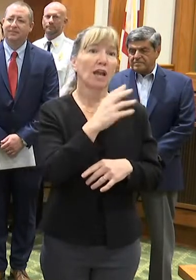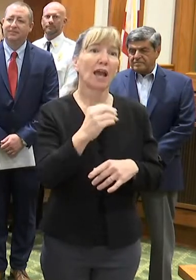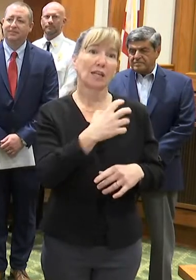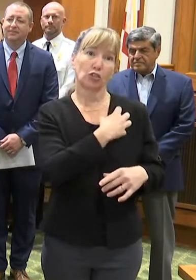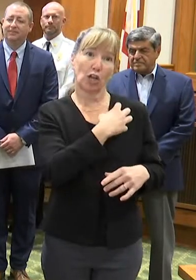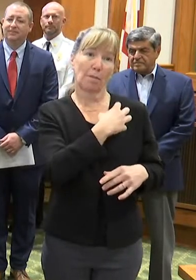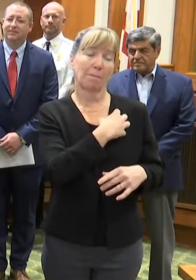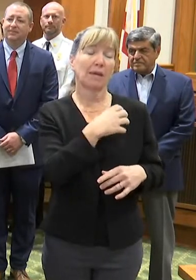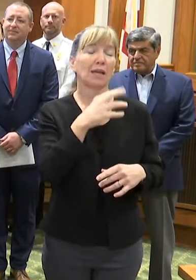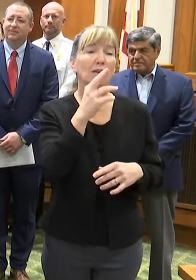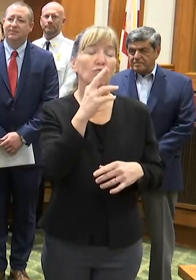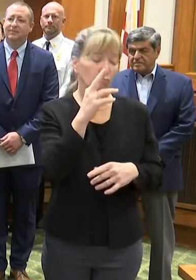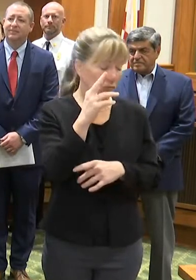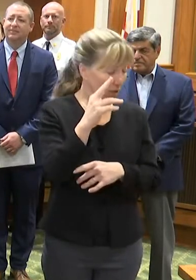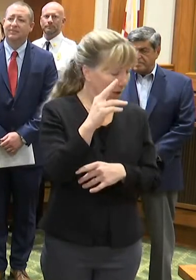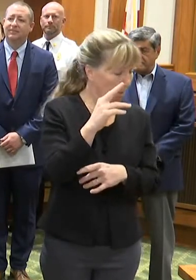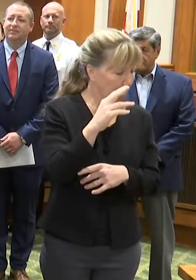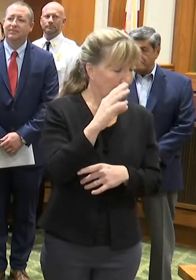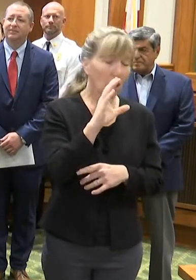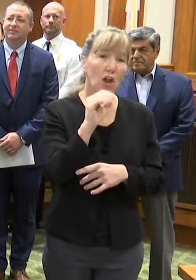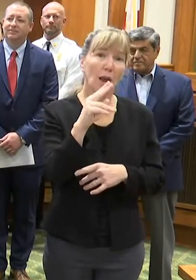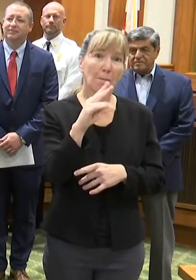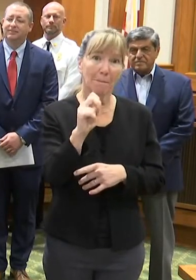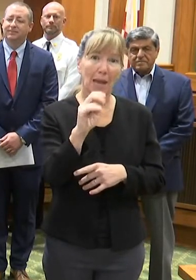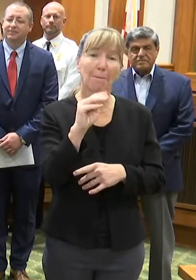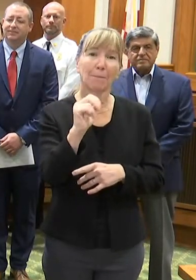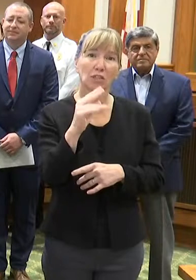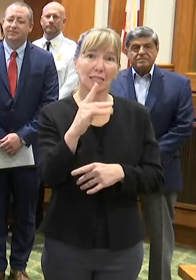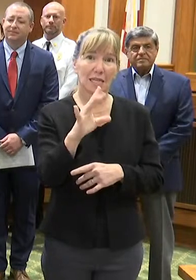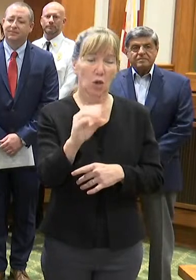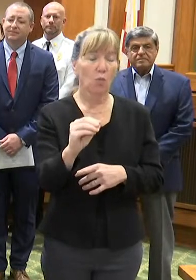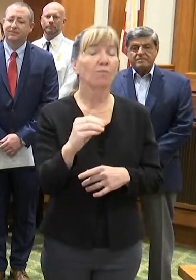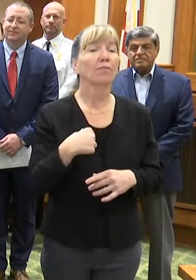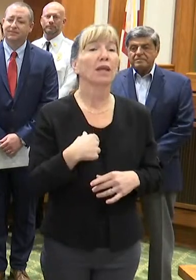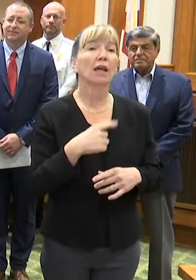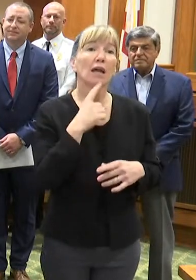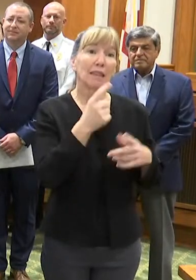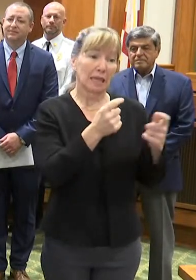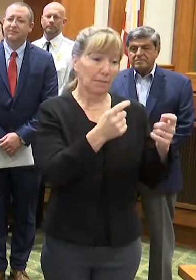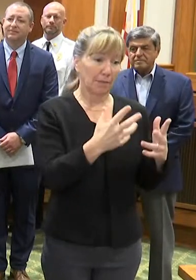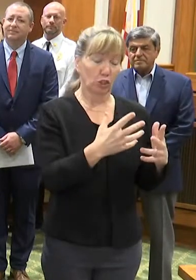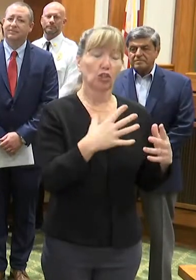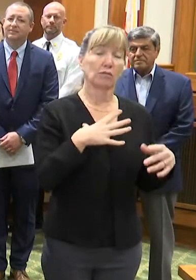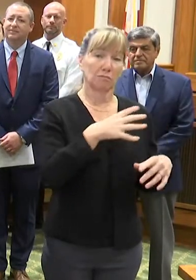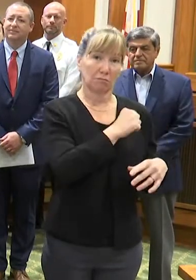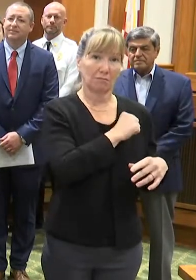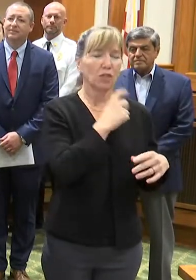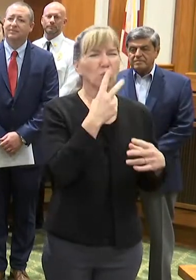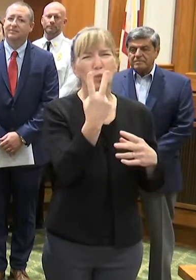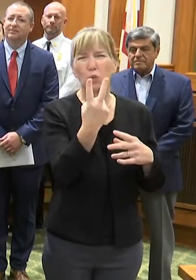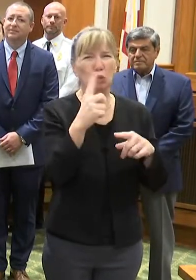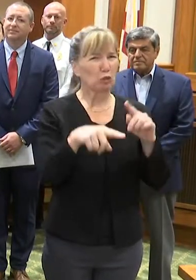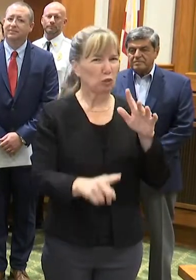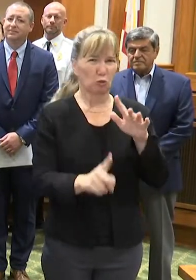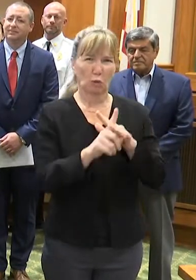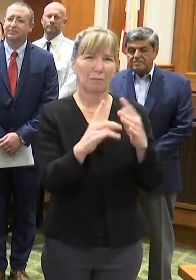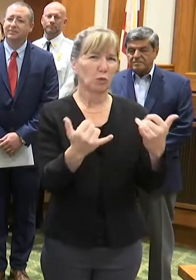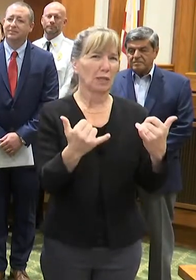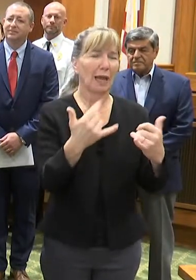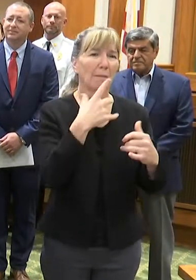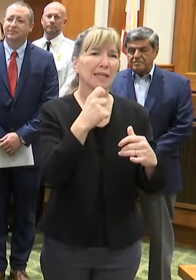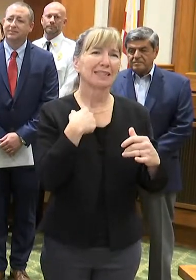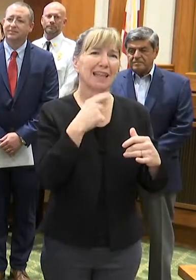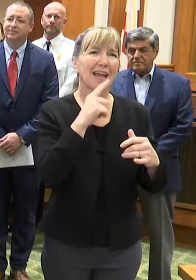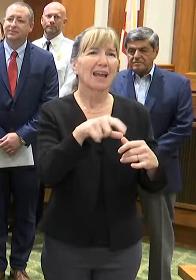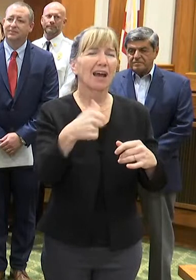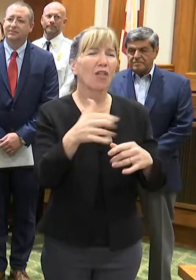us our Department of Public Safety Director, Ben Apes. Commissioner Mann and Commissioner Wayne were unable to join us due to prior commitments.